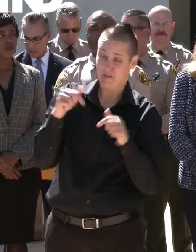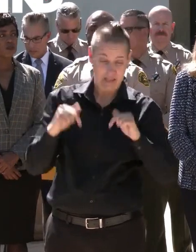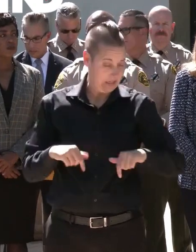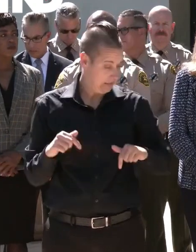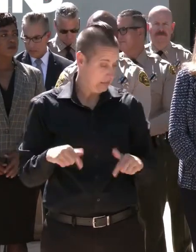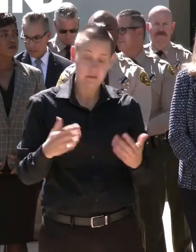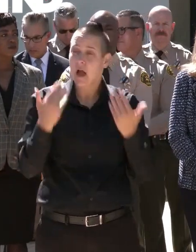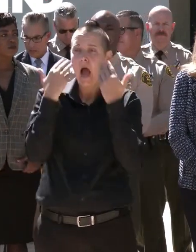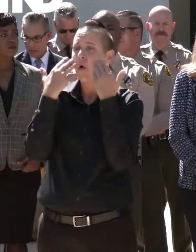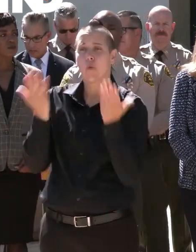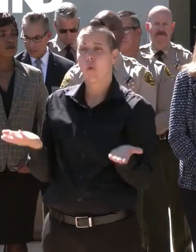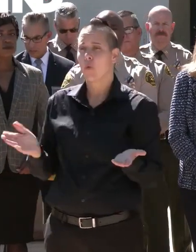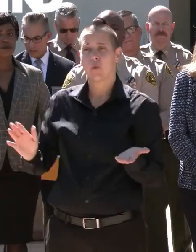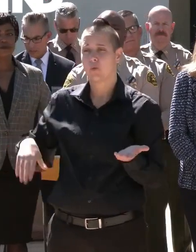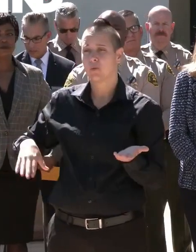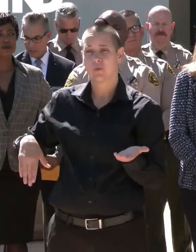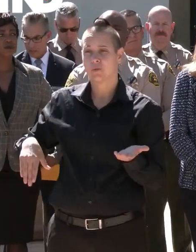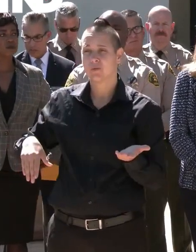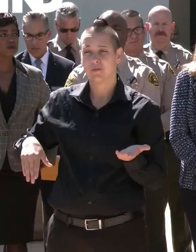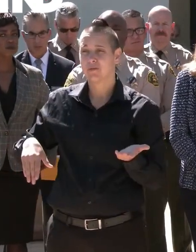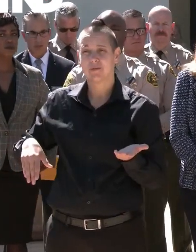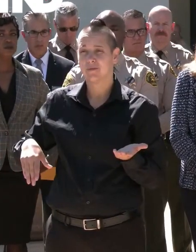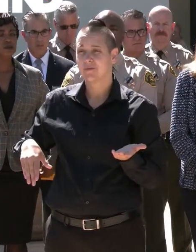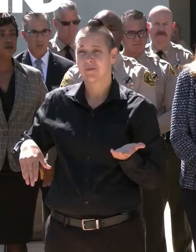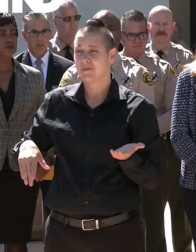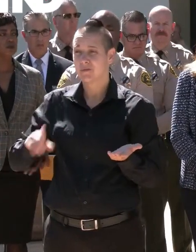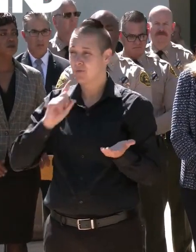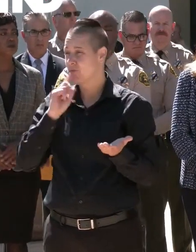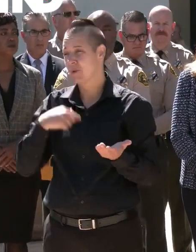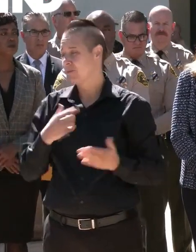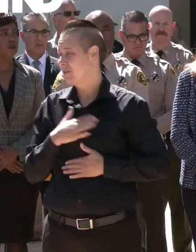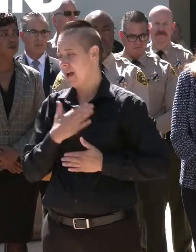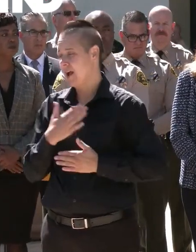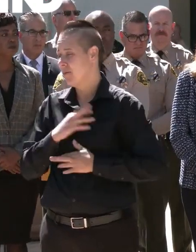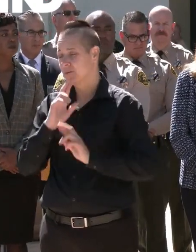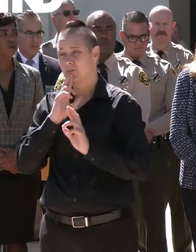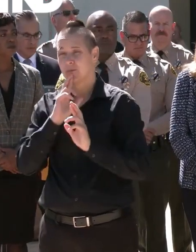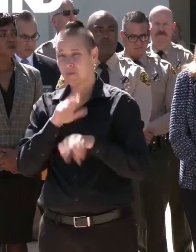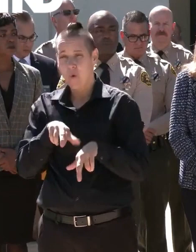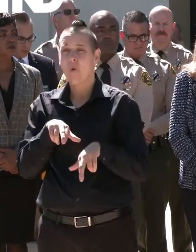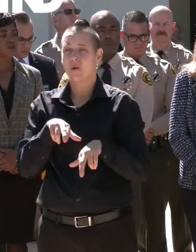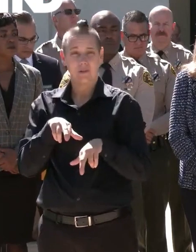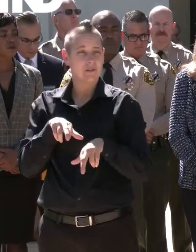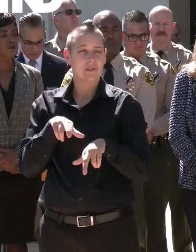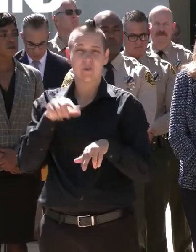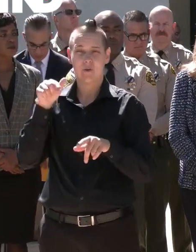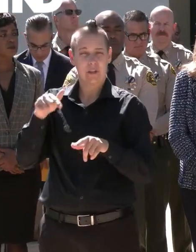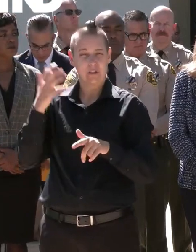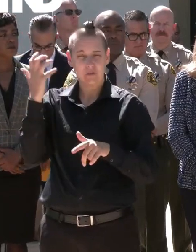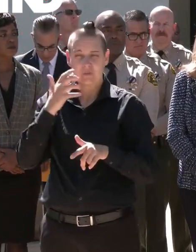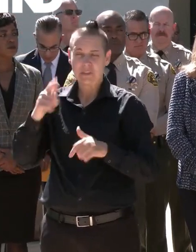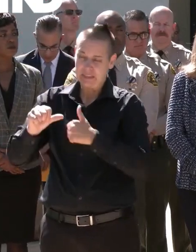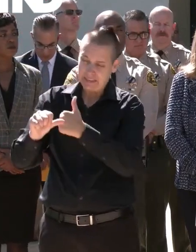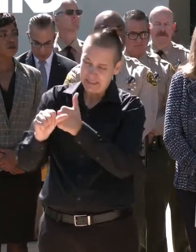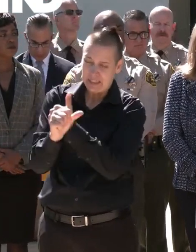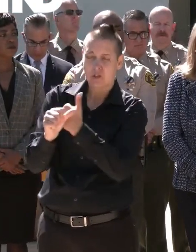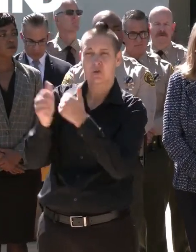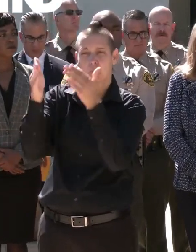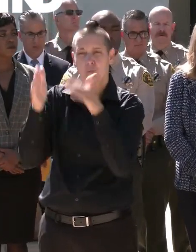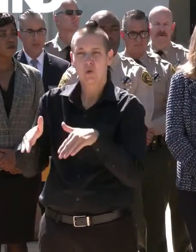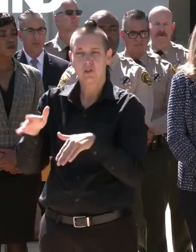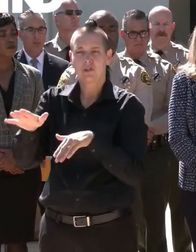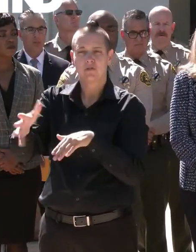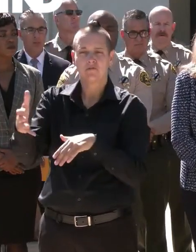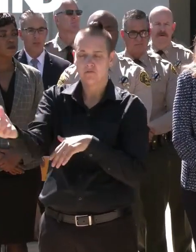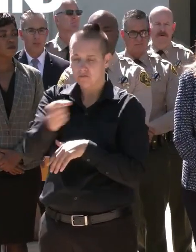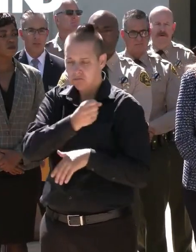this? I don't know yet. At the end of the day, I'm just happy to report that we took an extremely dangerous person off the